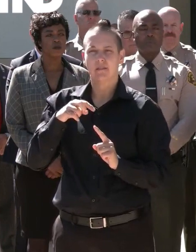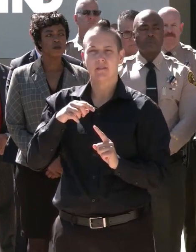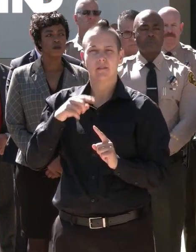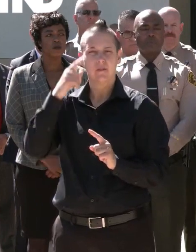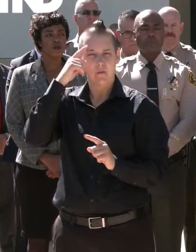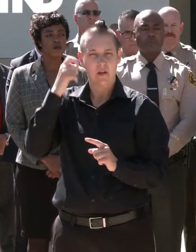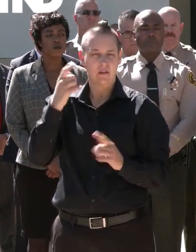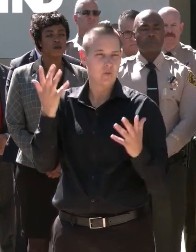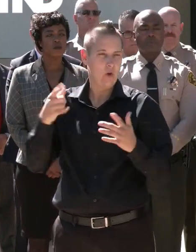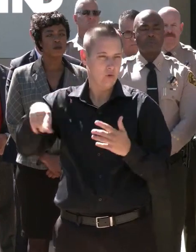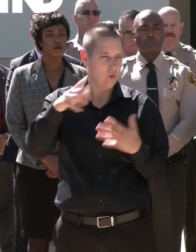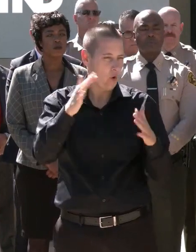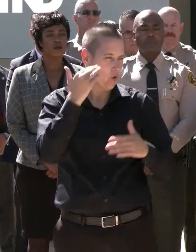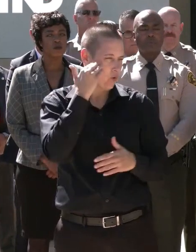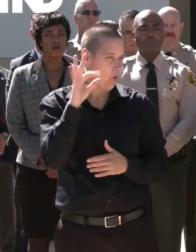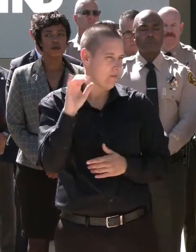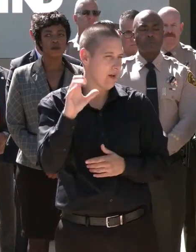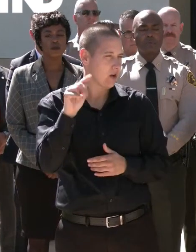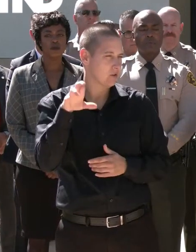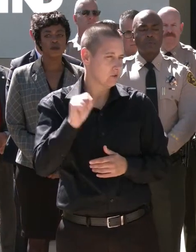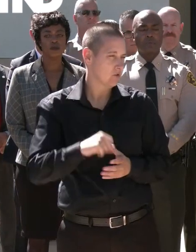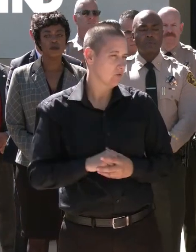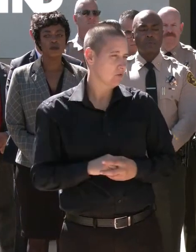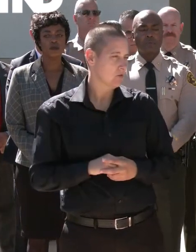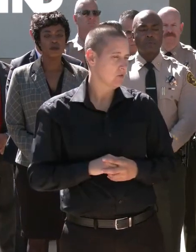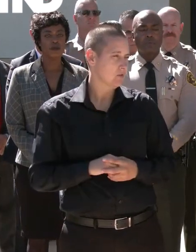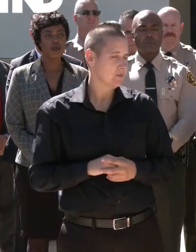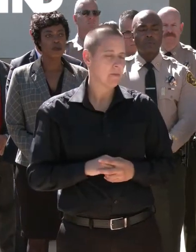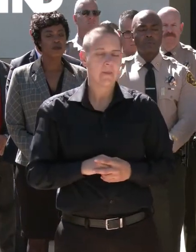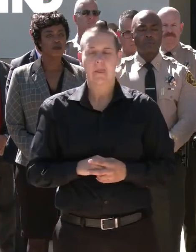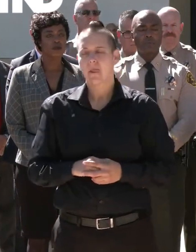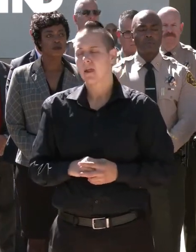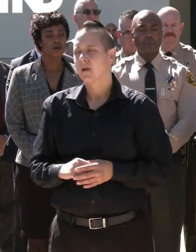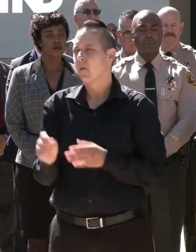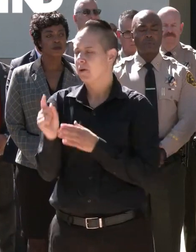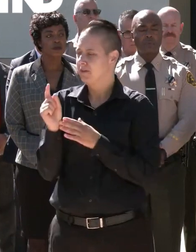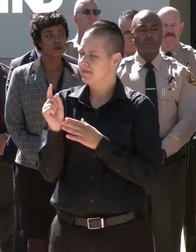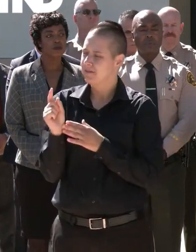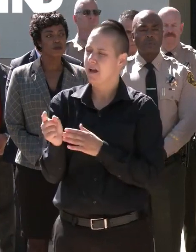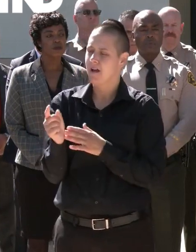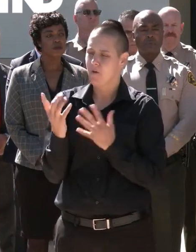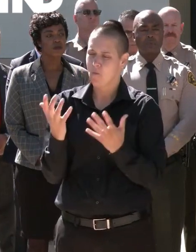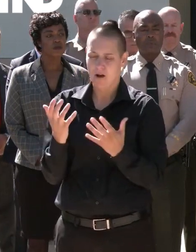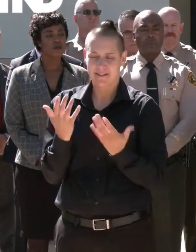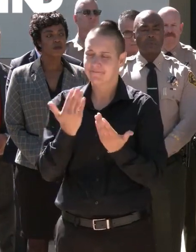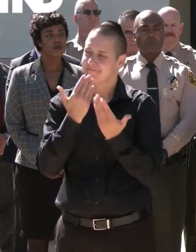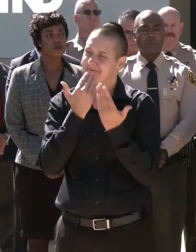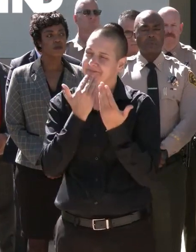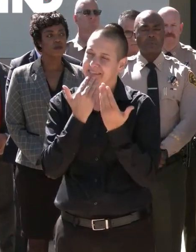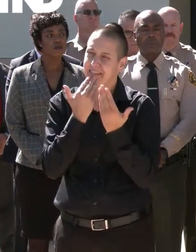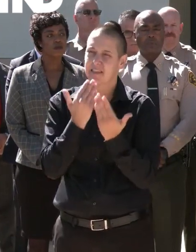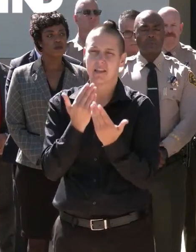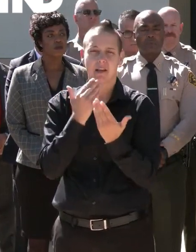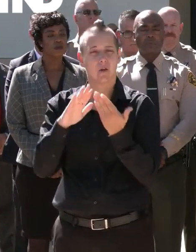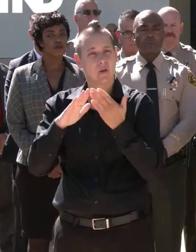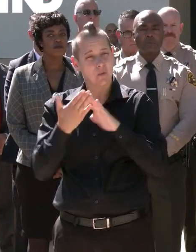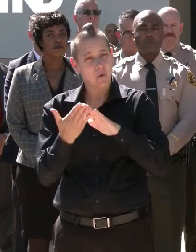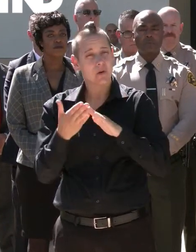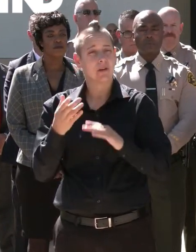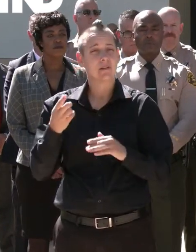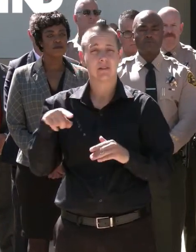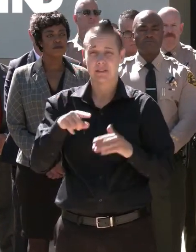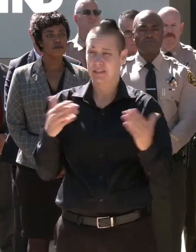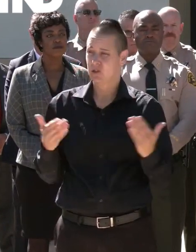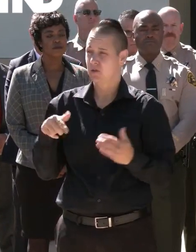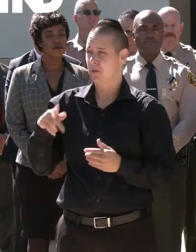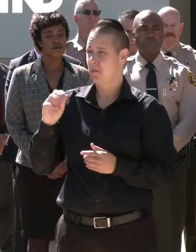factors that you know of today. I want to take a second to thank our community members here